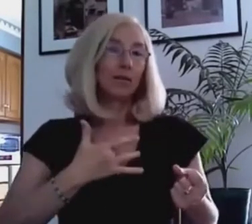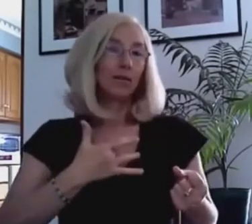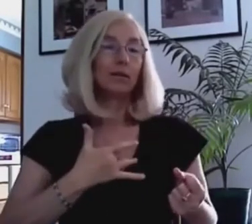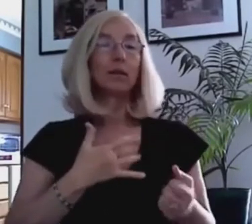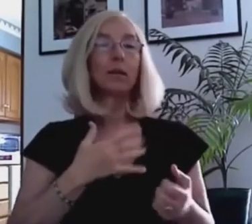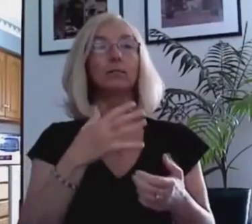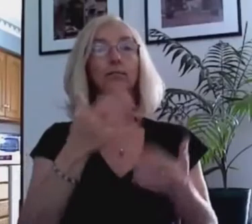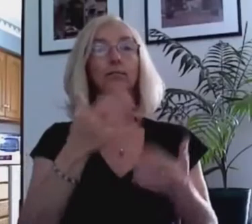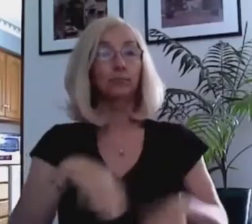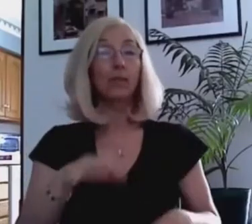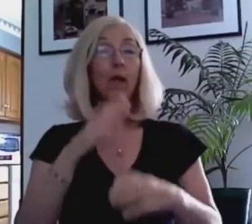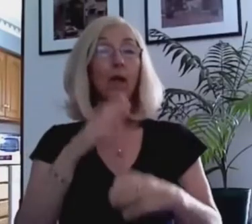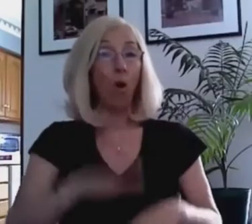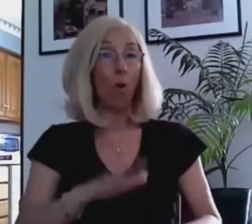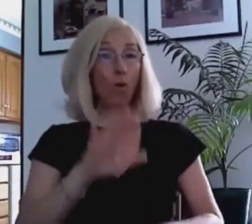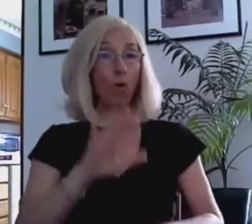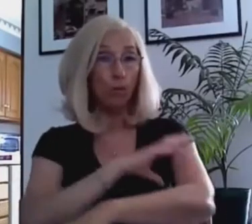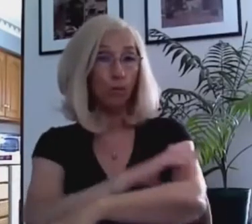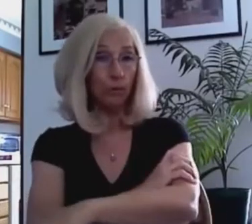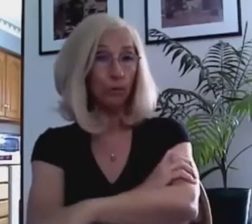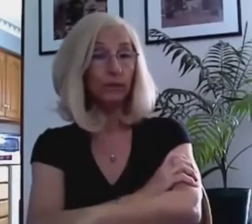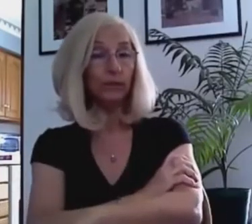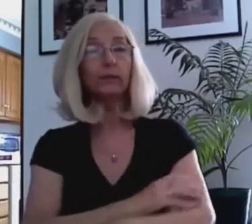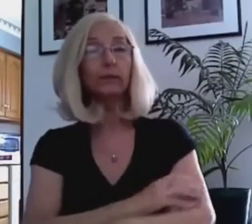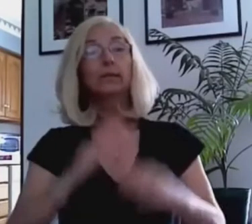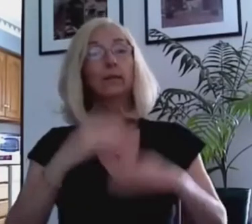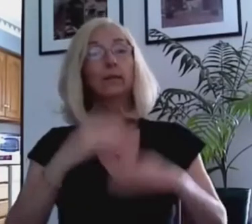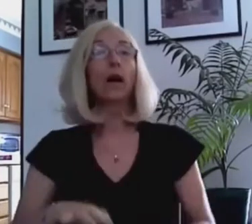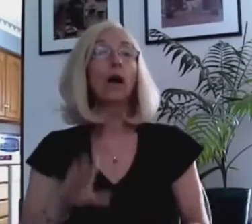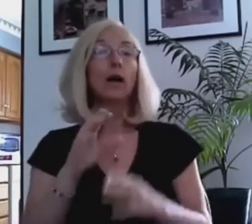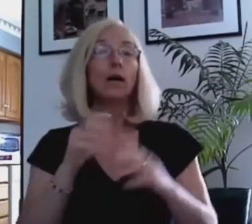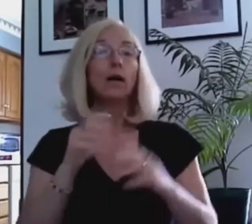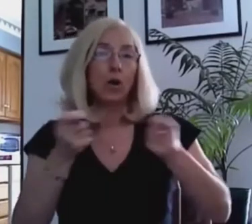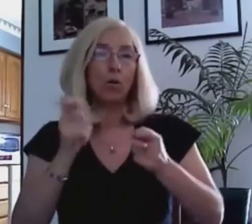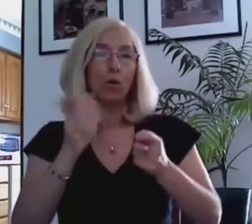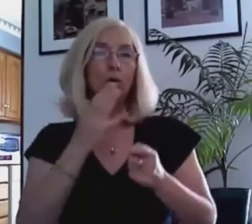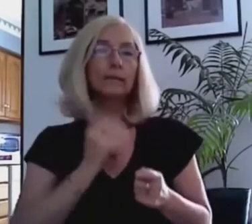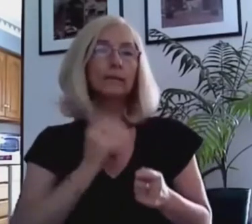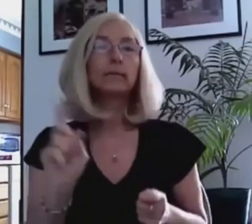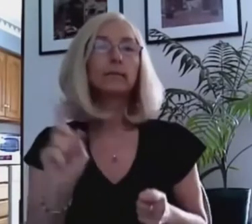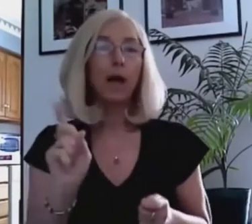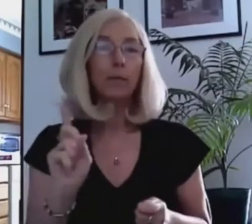diseases. It lowers your risk of so many issues that you can develop, such as